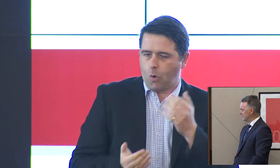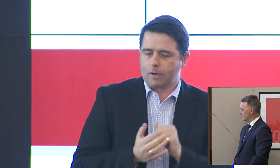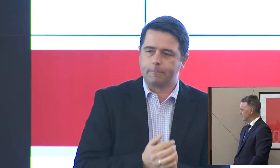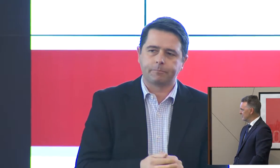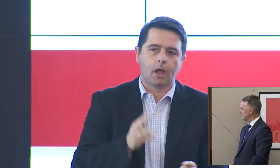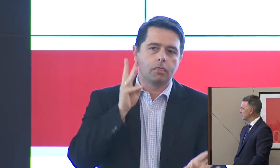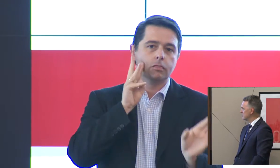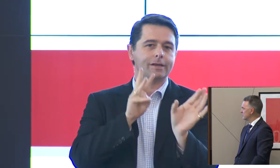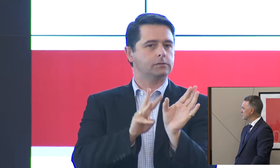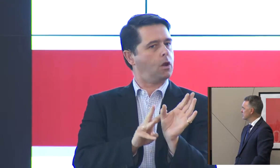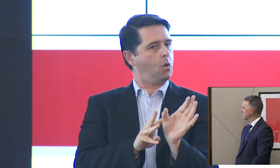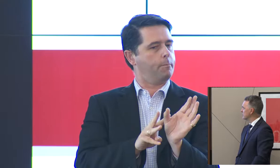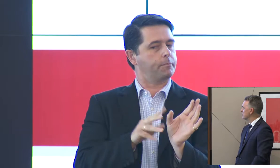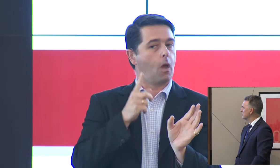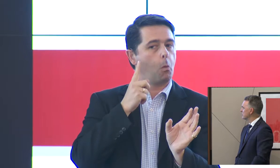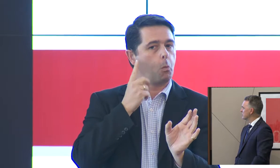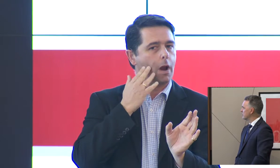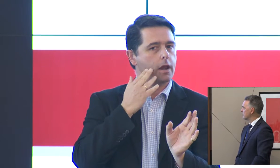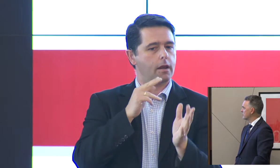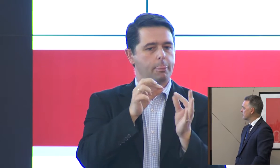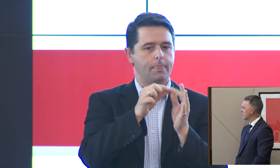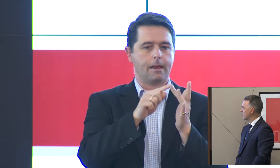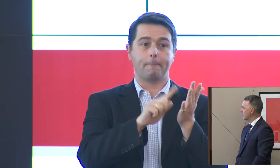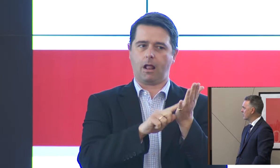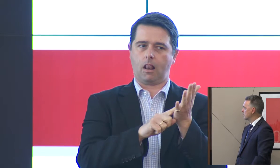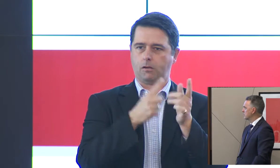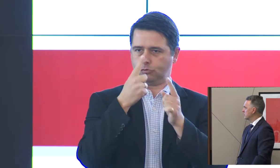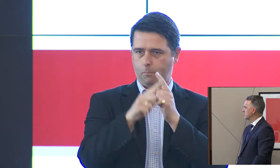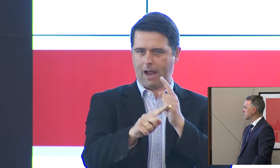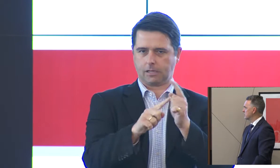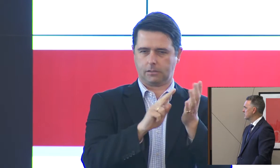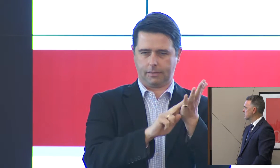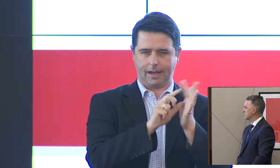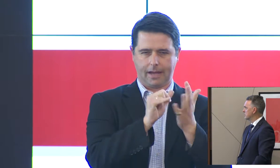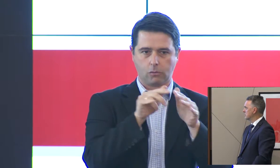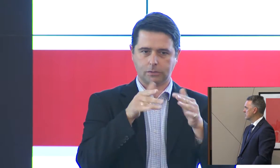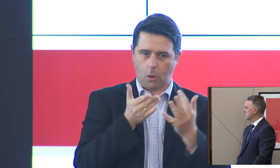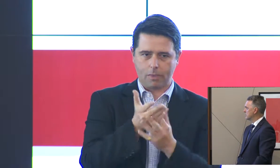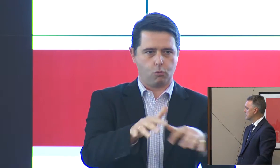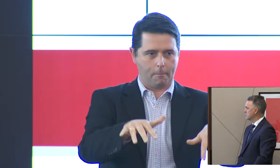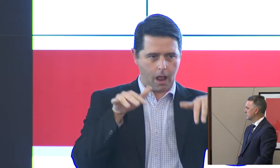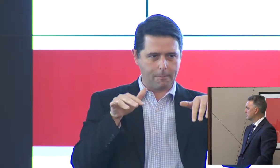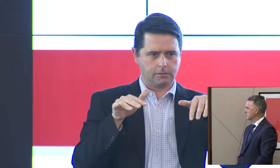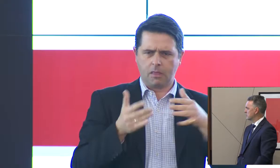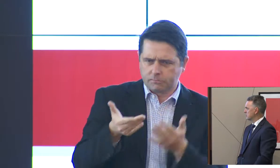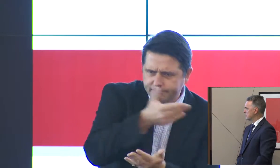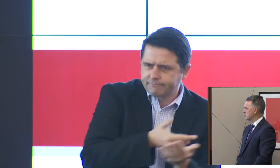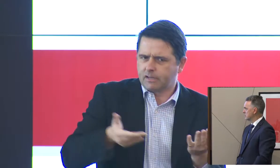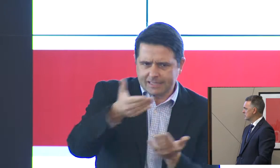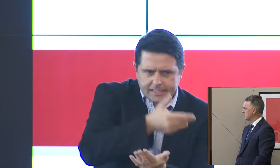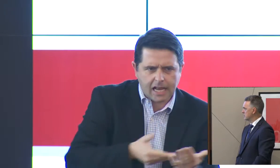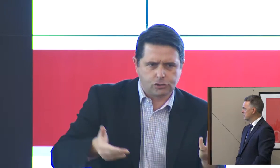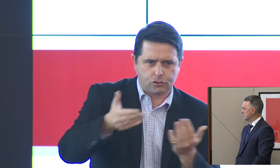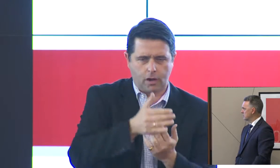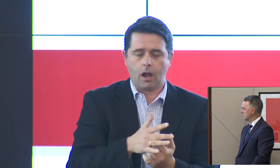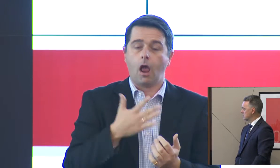So I'd like to start off with a bit of a story. So first of all, 3 years ago, when the bill was being passed with regards to the NDIS